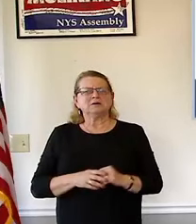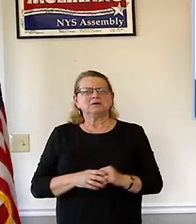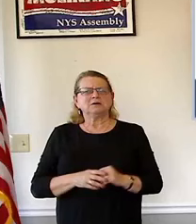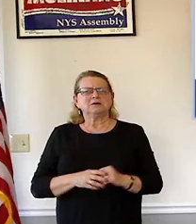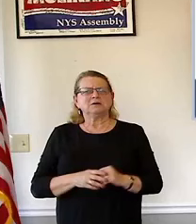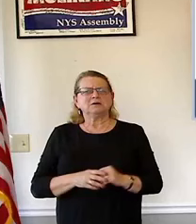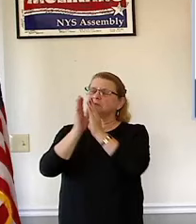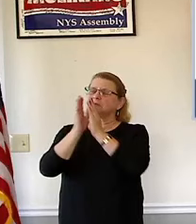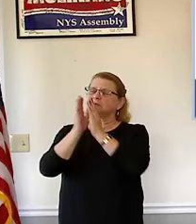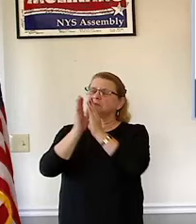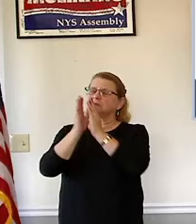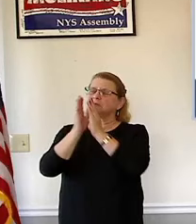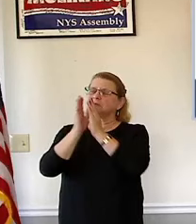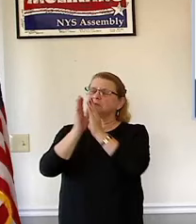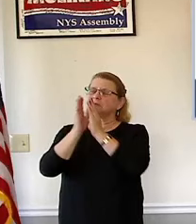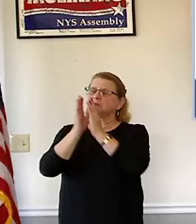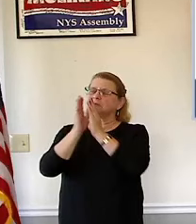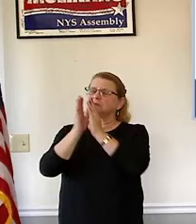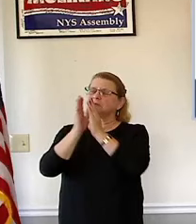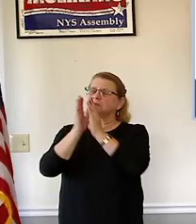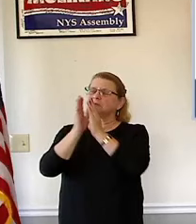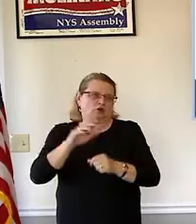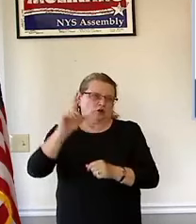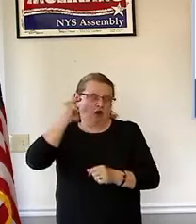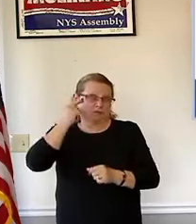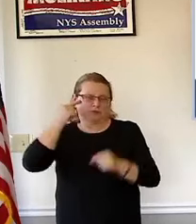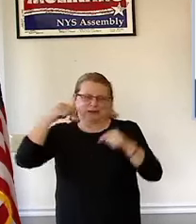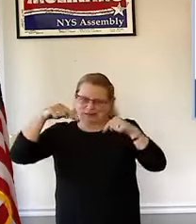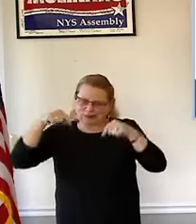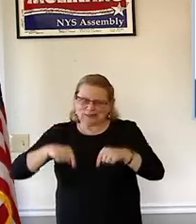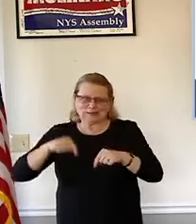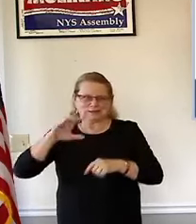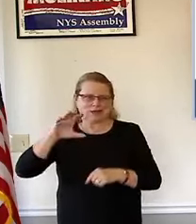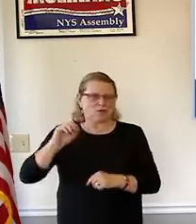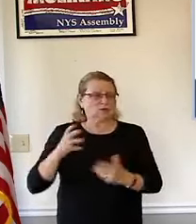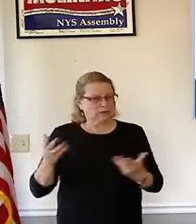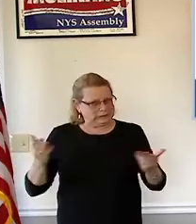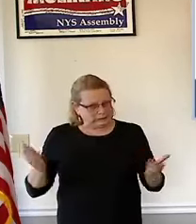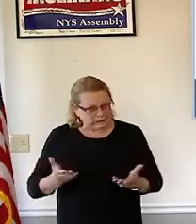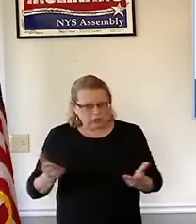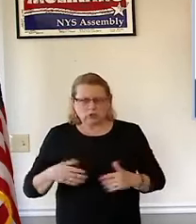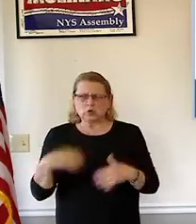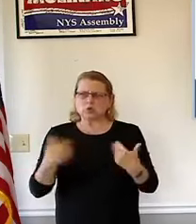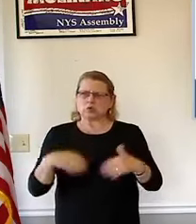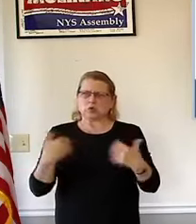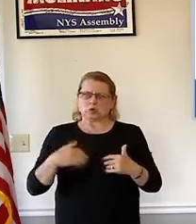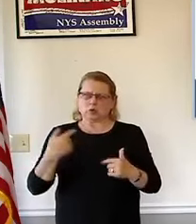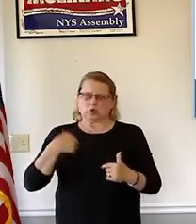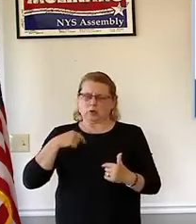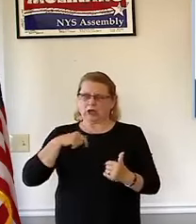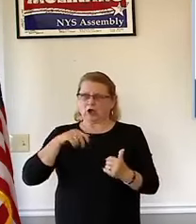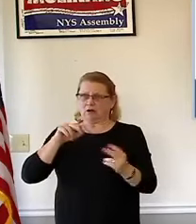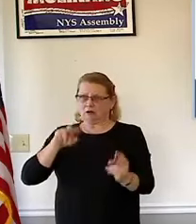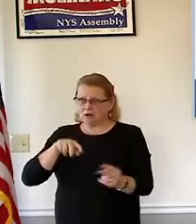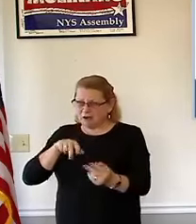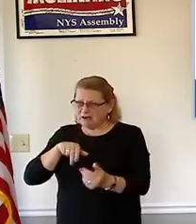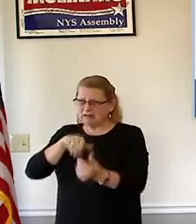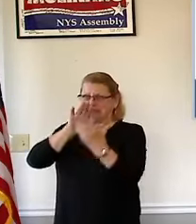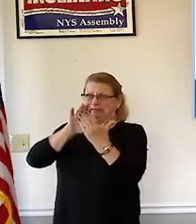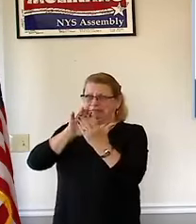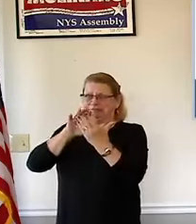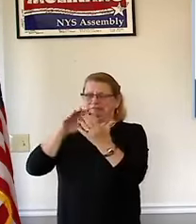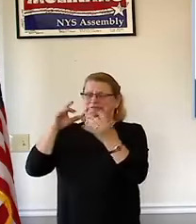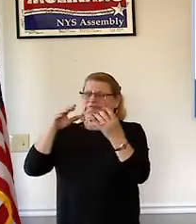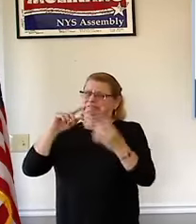assist certainly local government. This county is looking and facing a significant budget deficit, as are